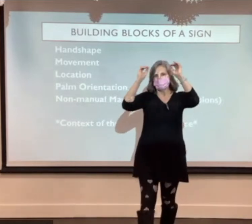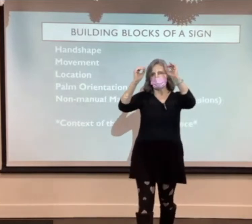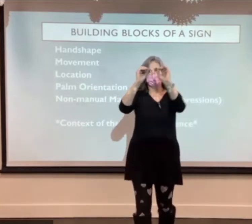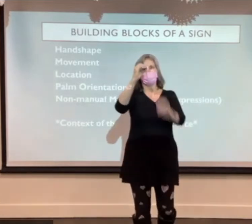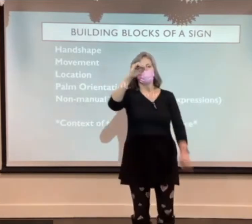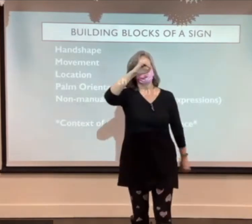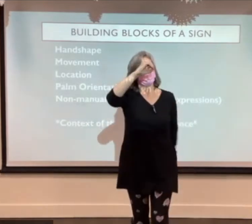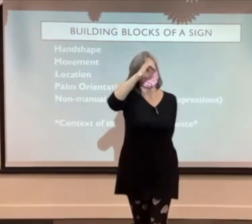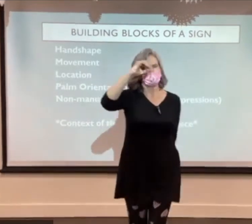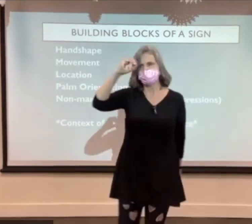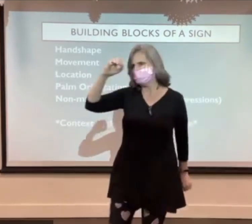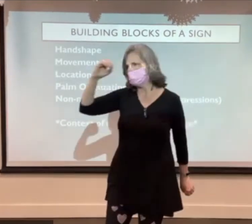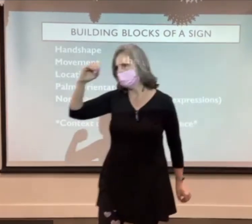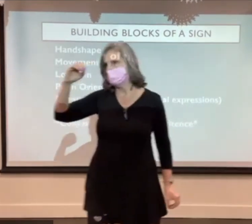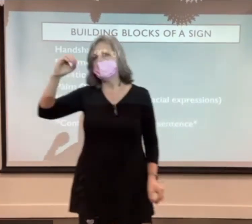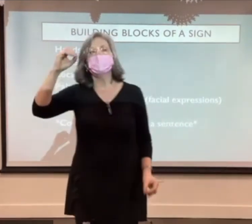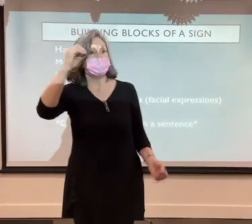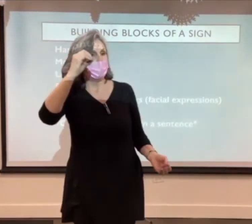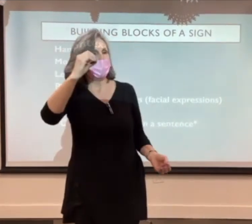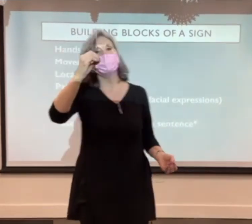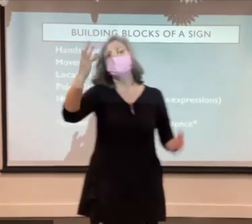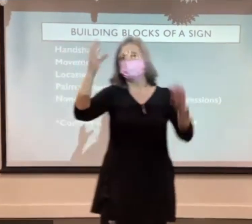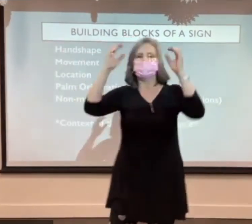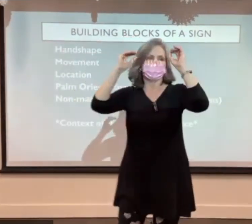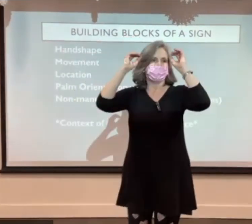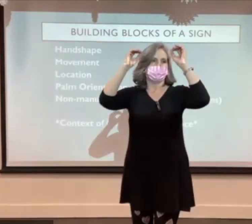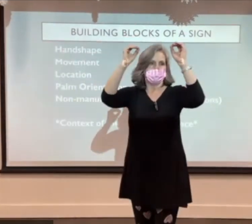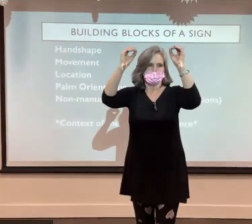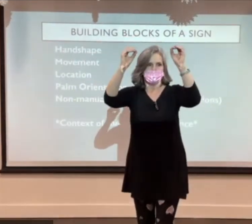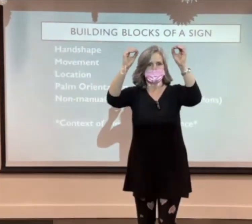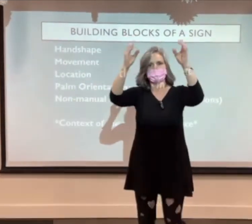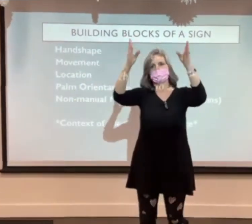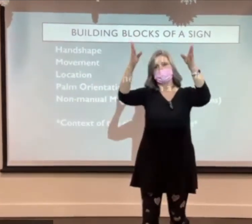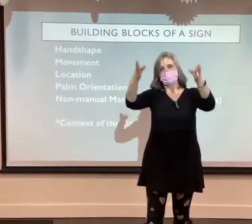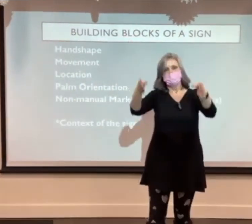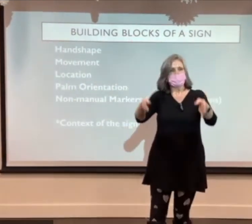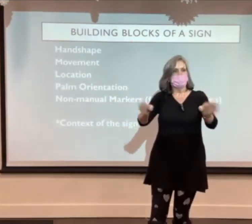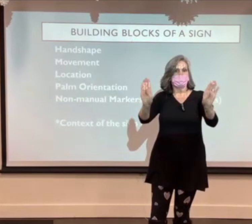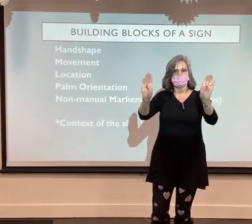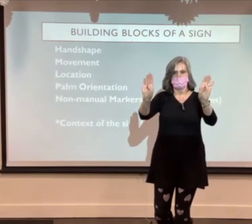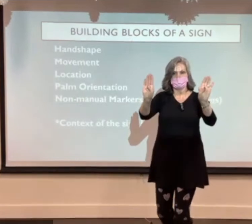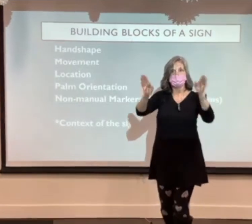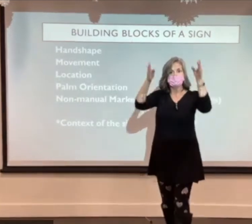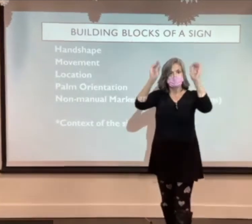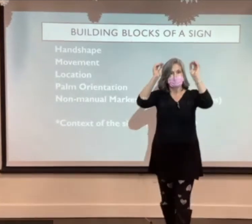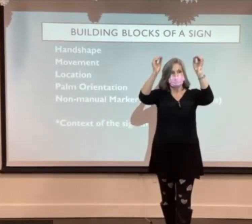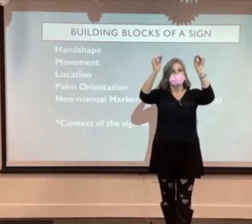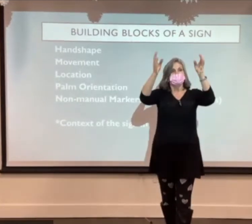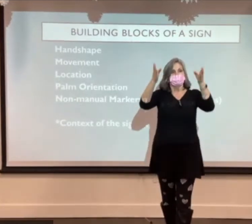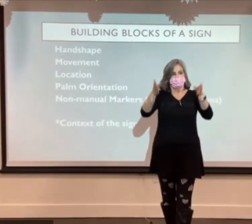shape, what letter is this? It's an O. So you'd say the O hand shape to the B hand shape, right?